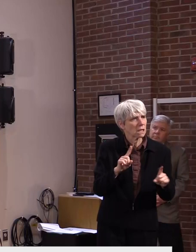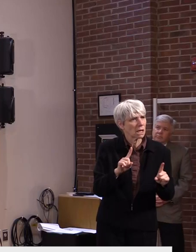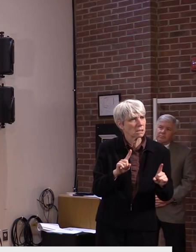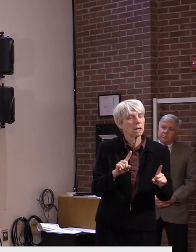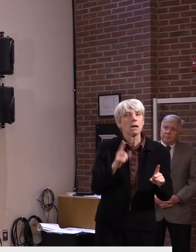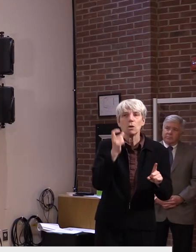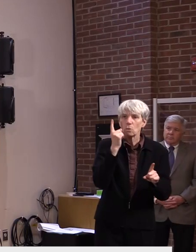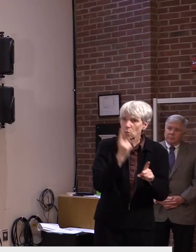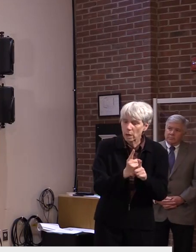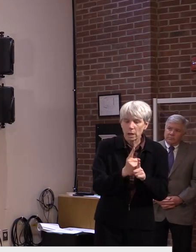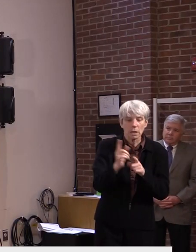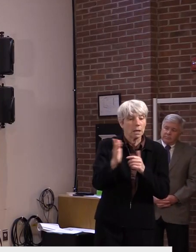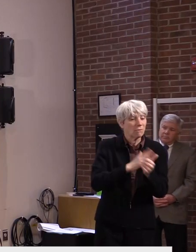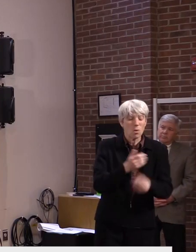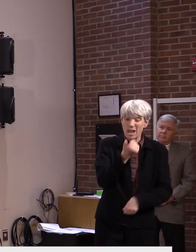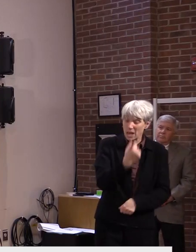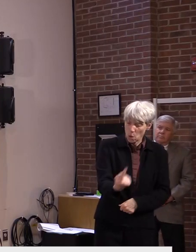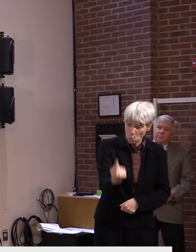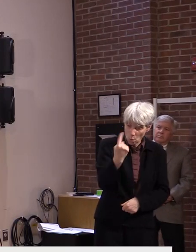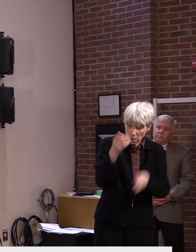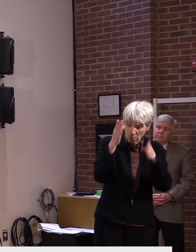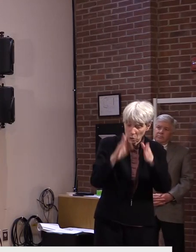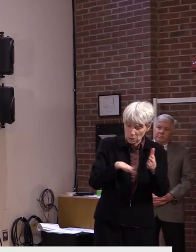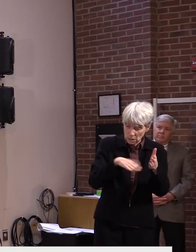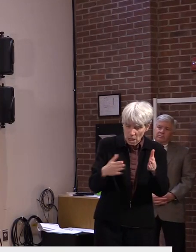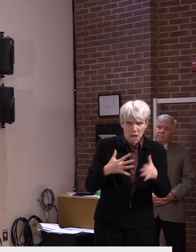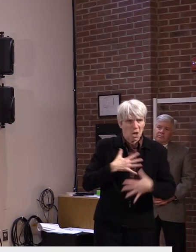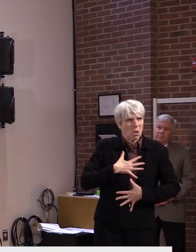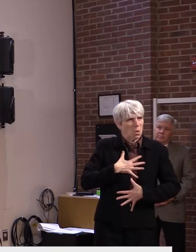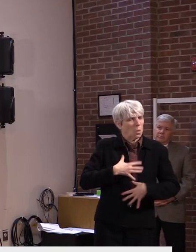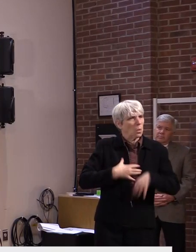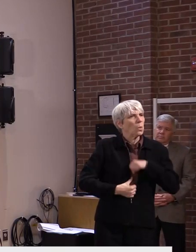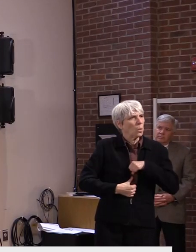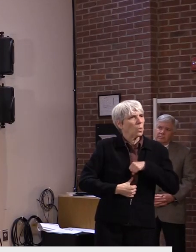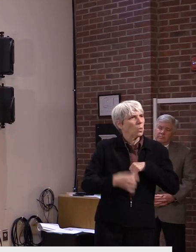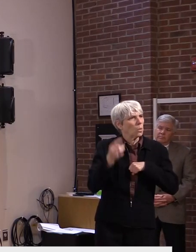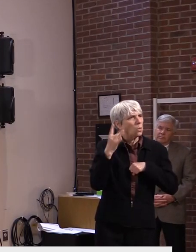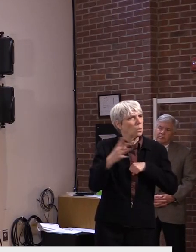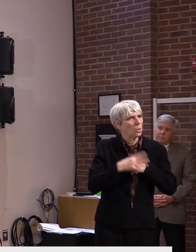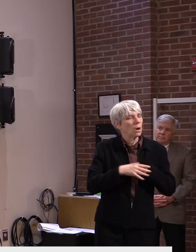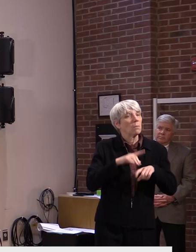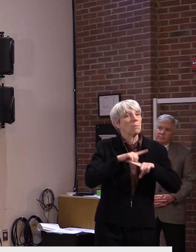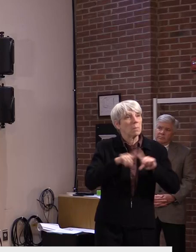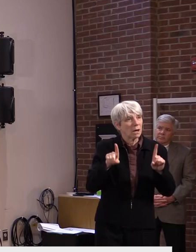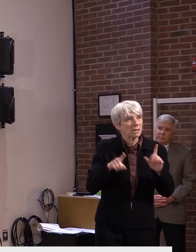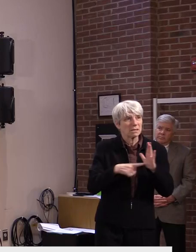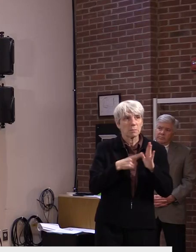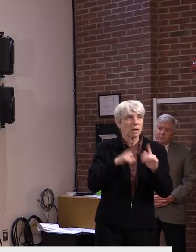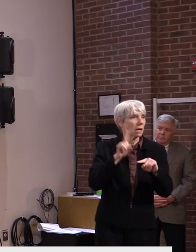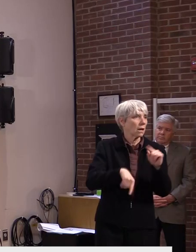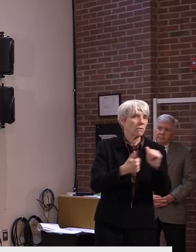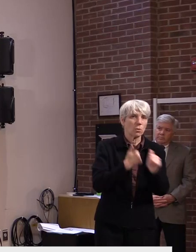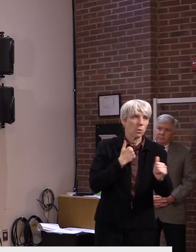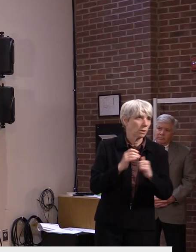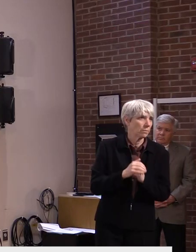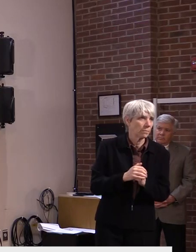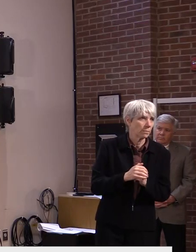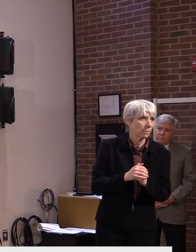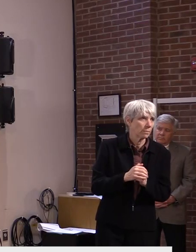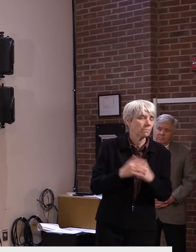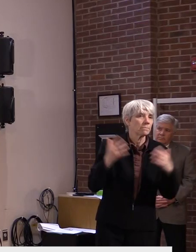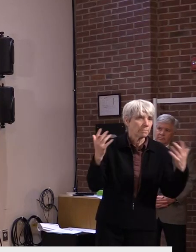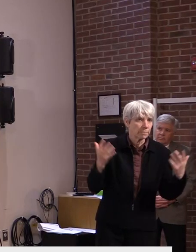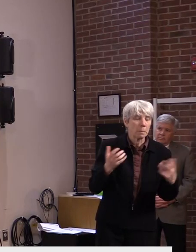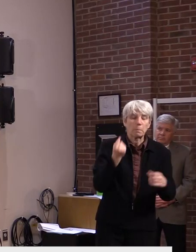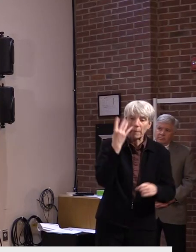is clearly tragic, at many times it is not avoidable. And for years upon years, we've